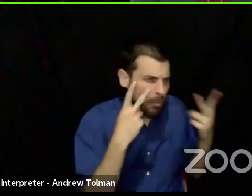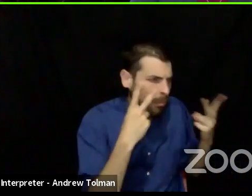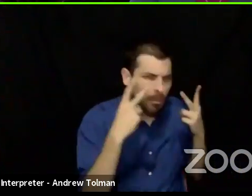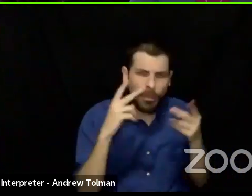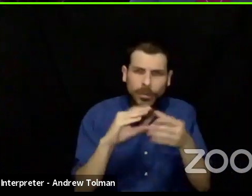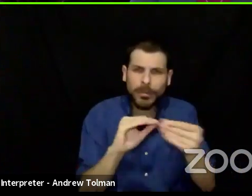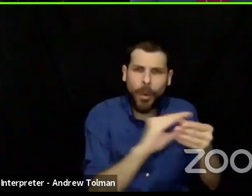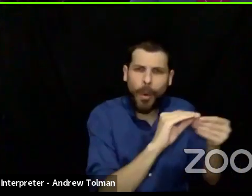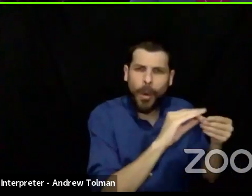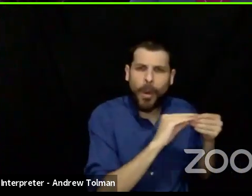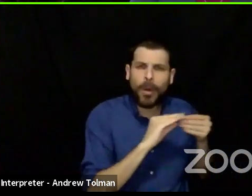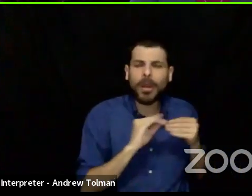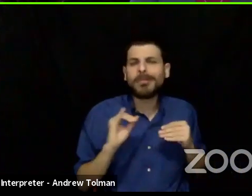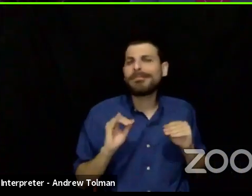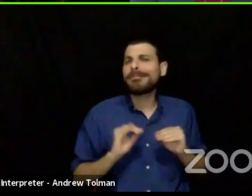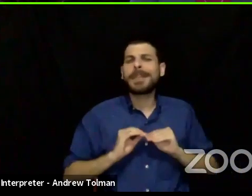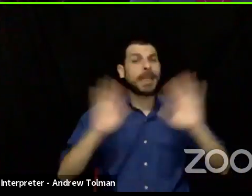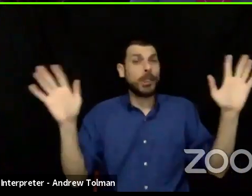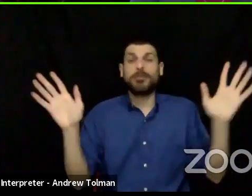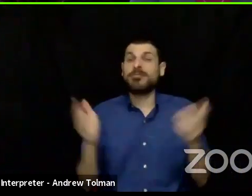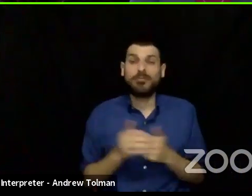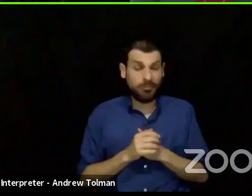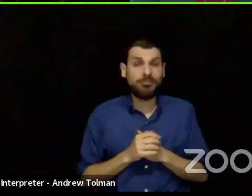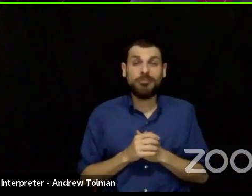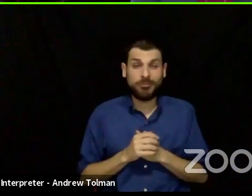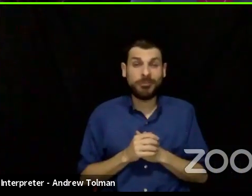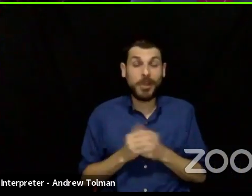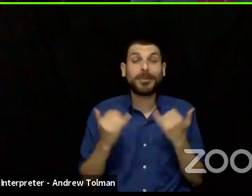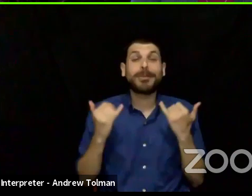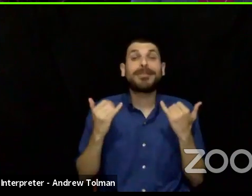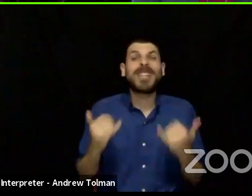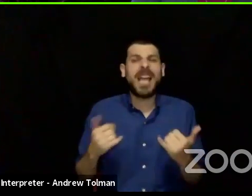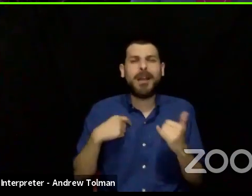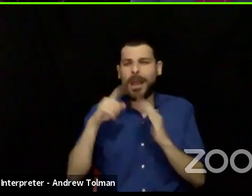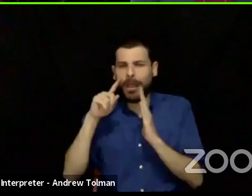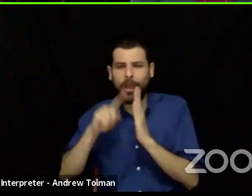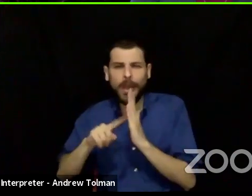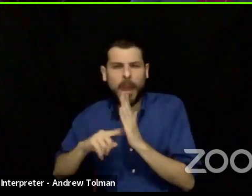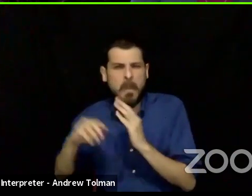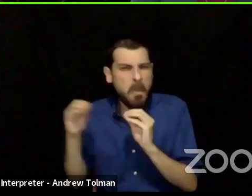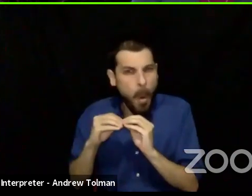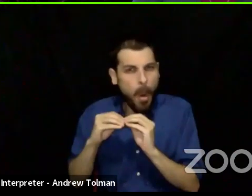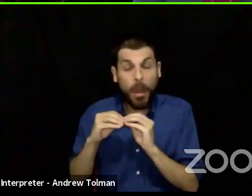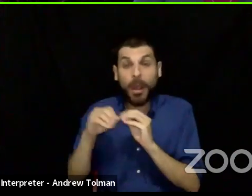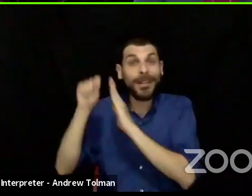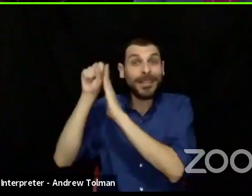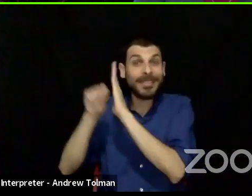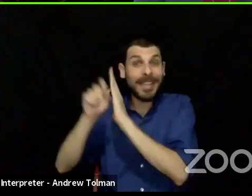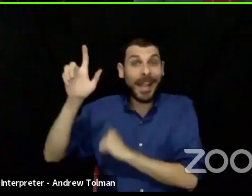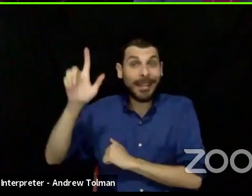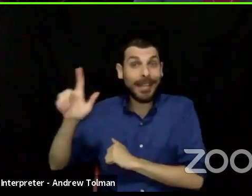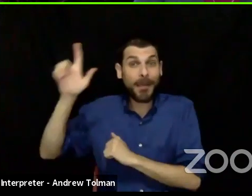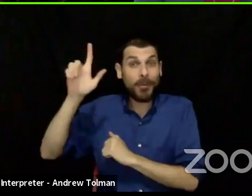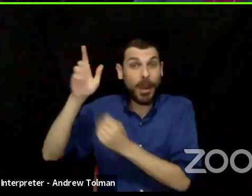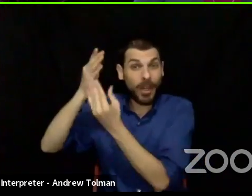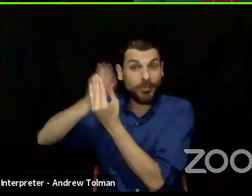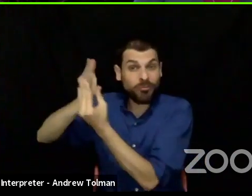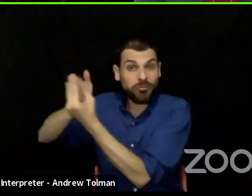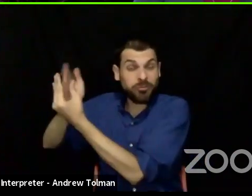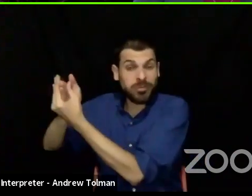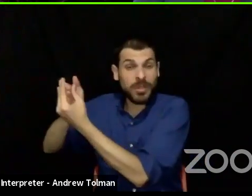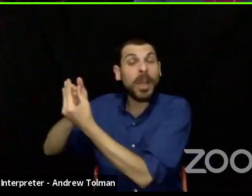it became very clear. And then I started doing even more research, like with the state library, and I would see like the definition of Portland Blacks